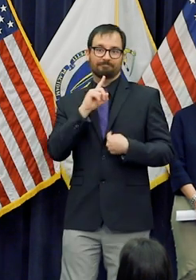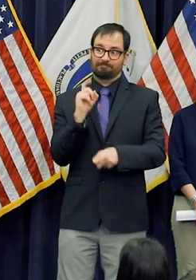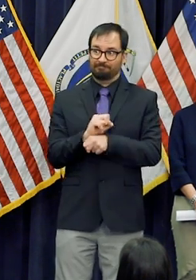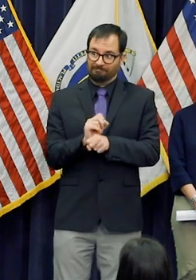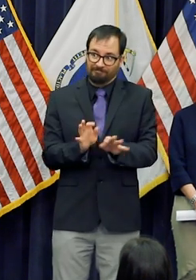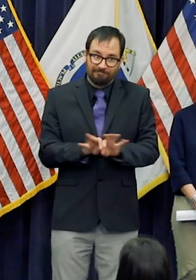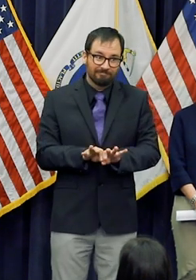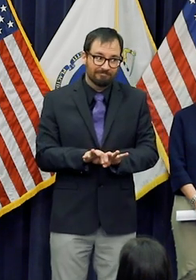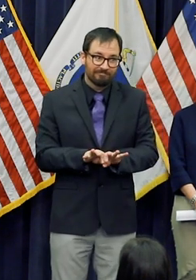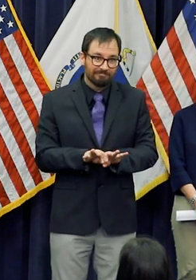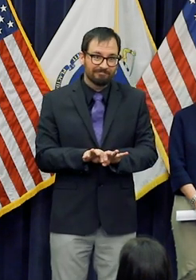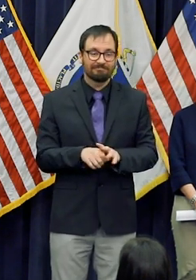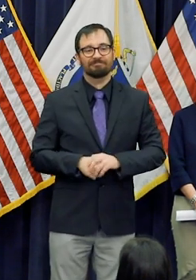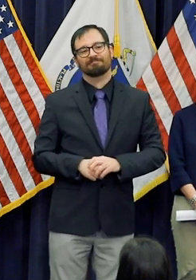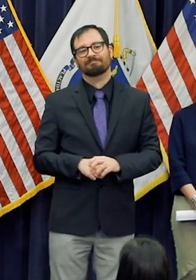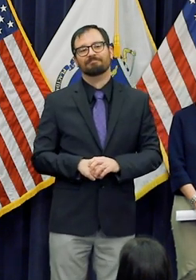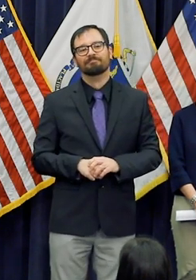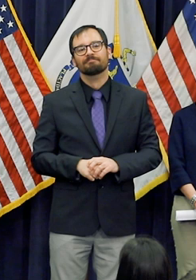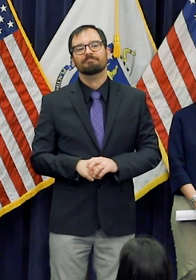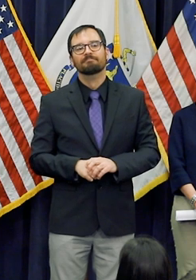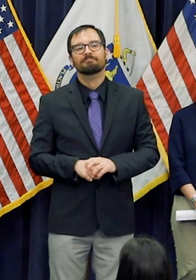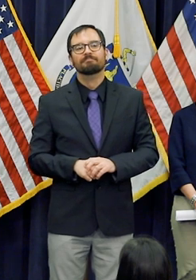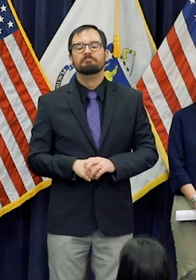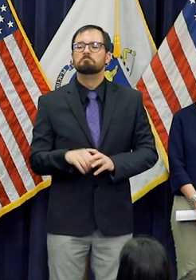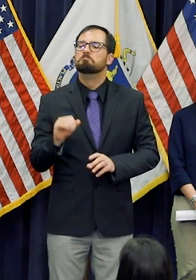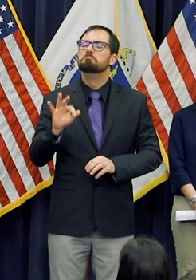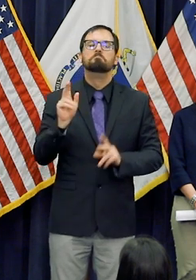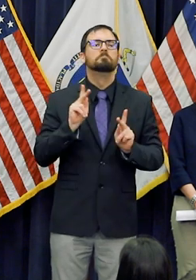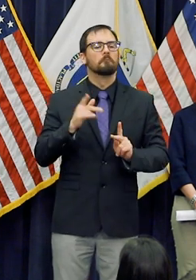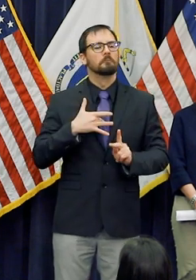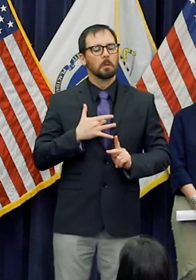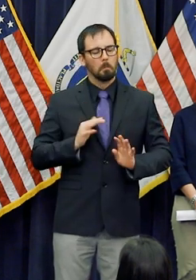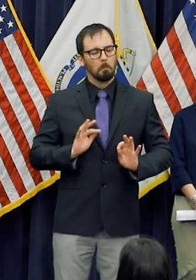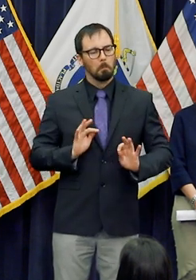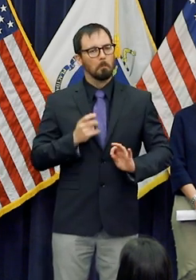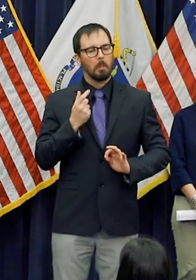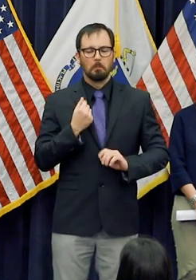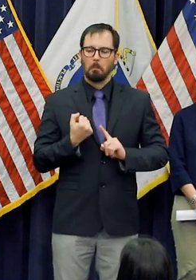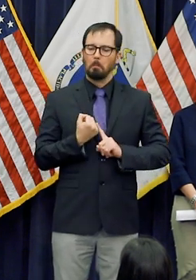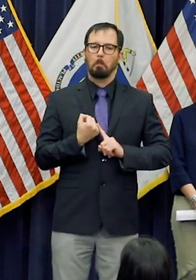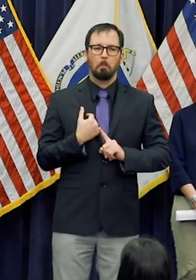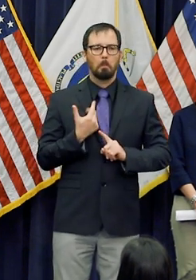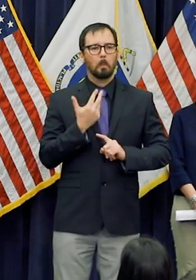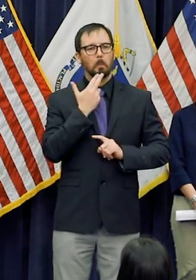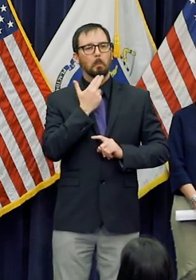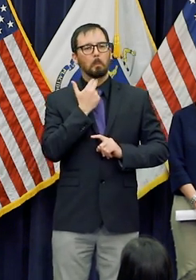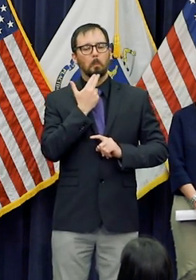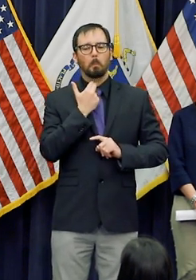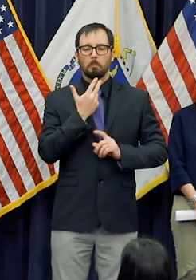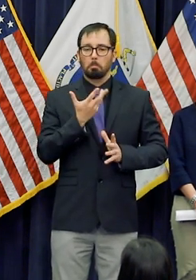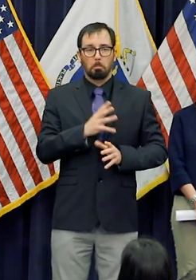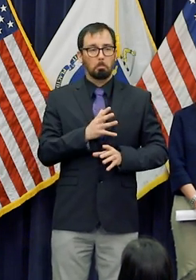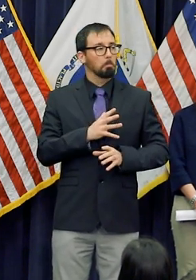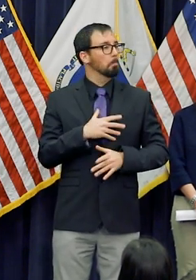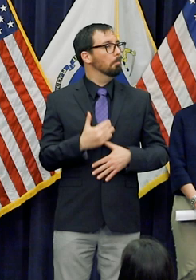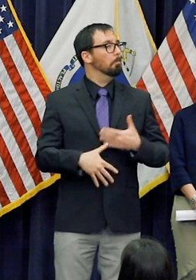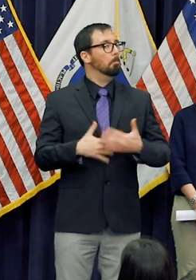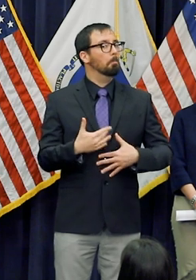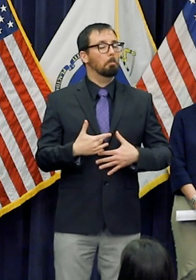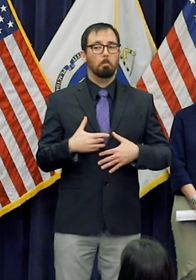People with mild symptoms can pass the virus on to others. So stay home as much as